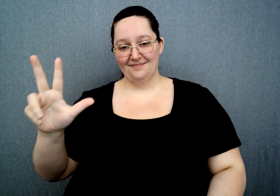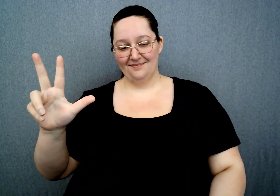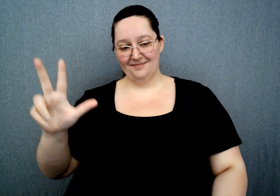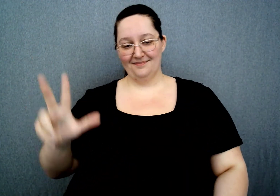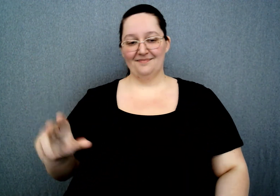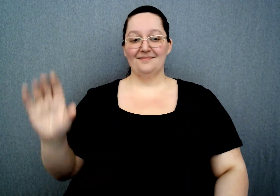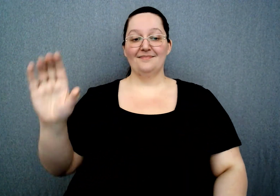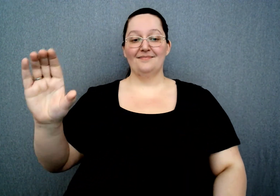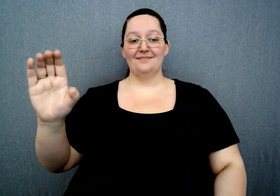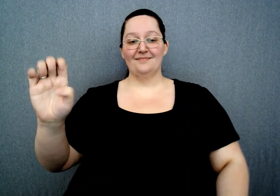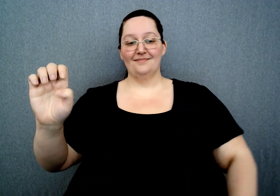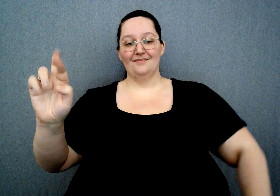Number 53,